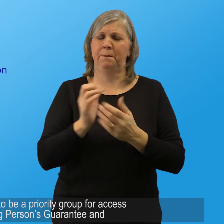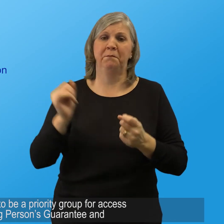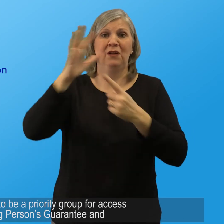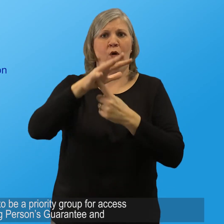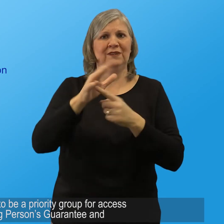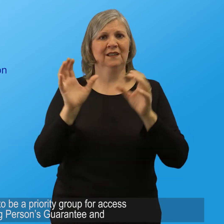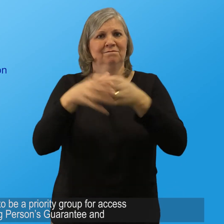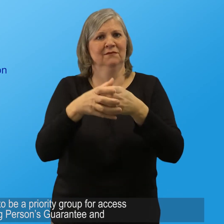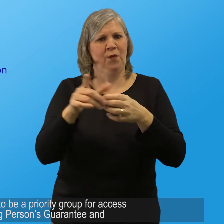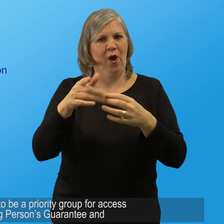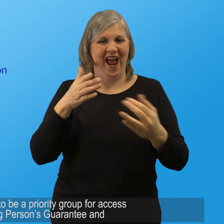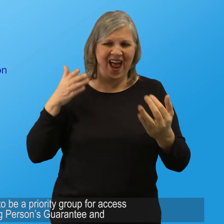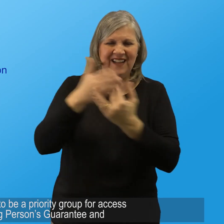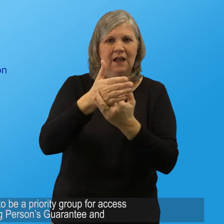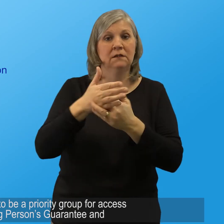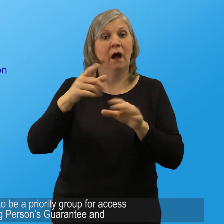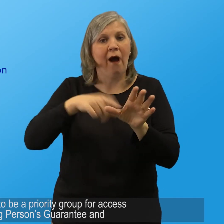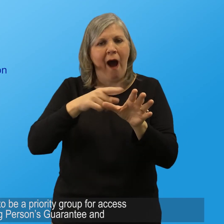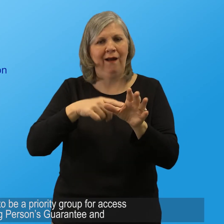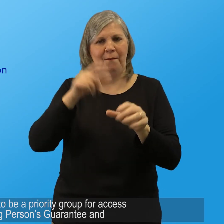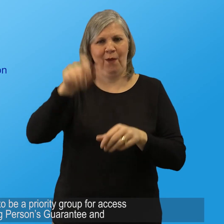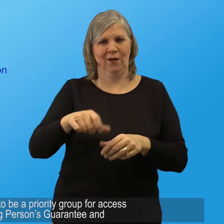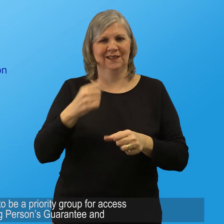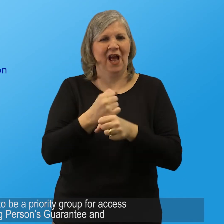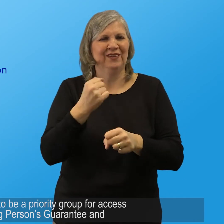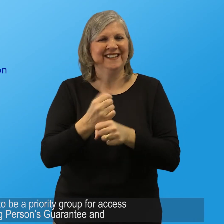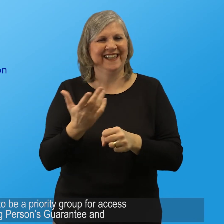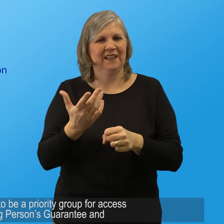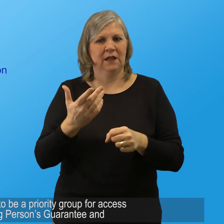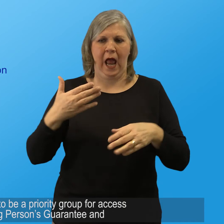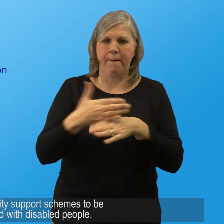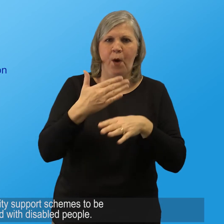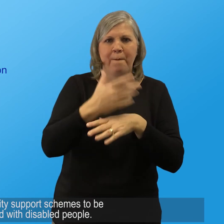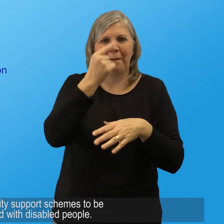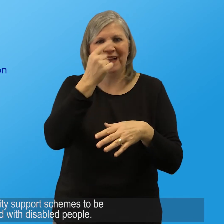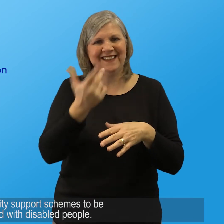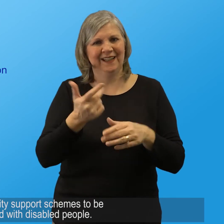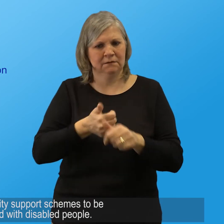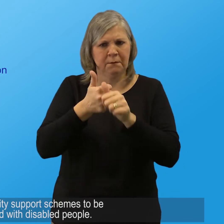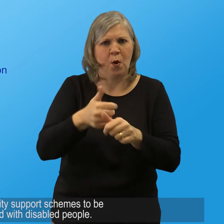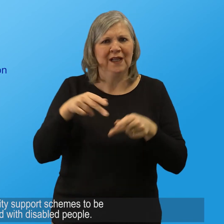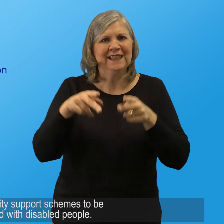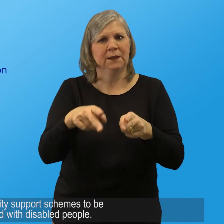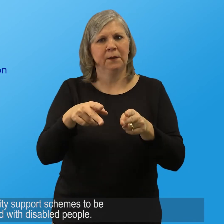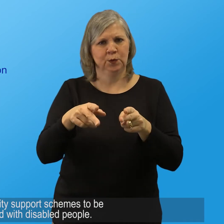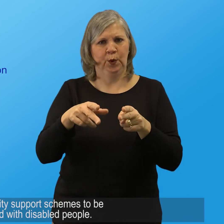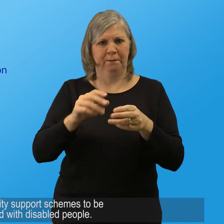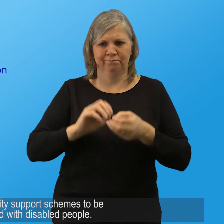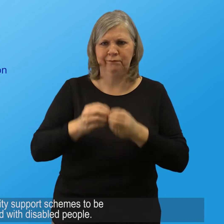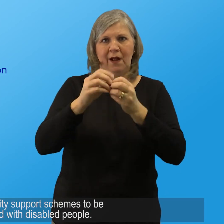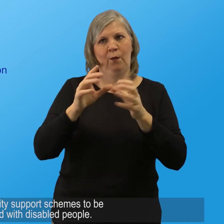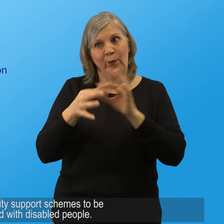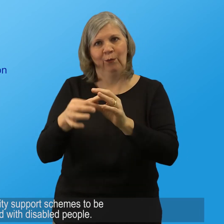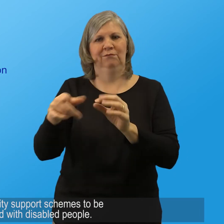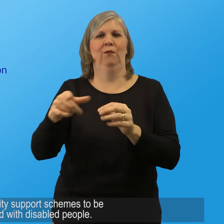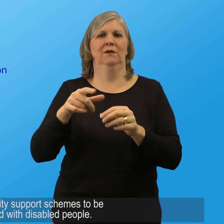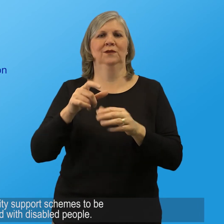Disabled people to be a priority group for access to the Young Persons Guarantee and employability support schemes to be designed with